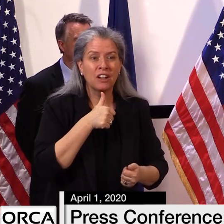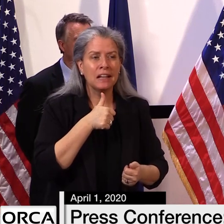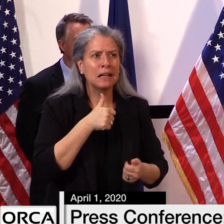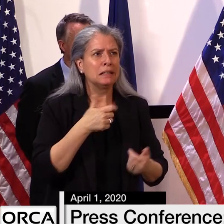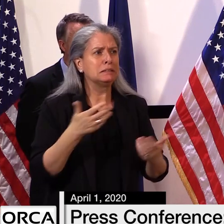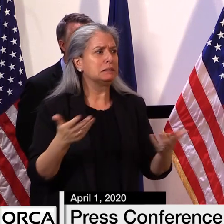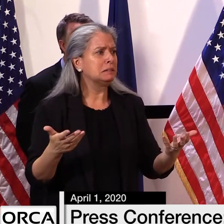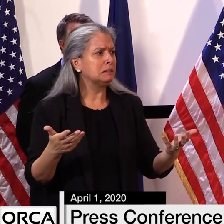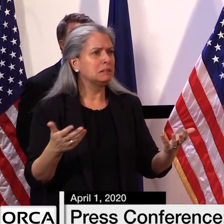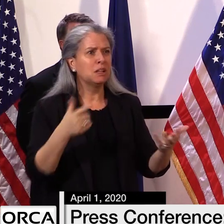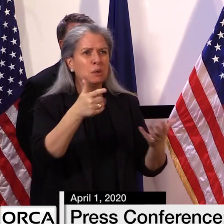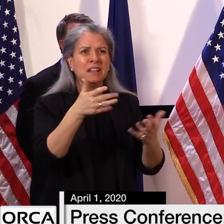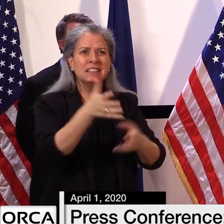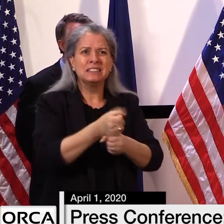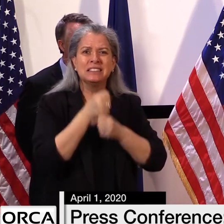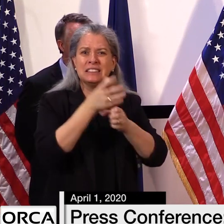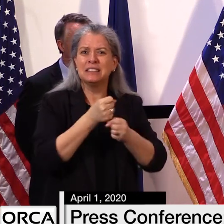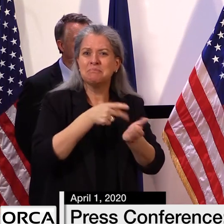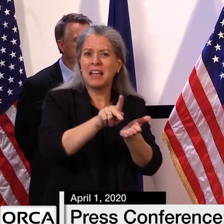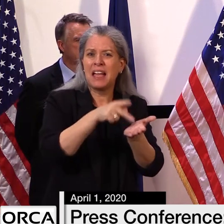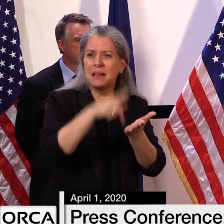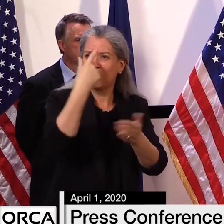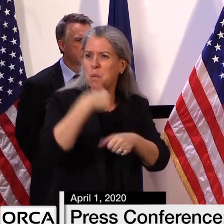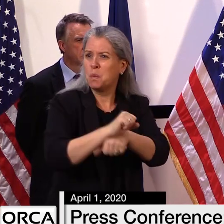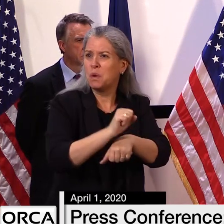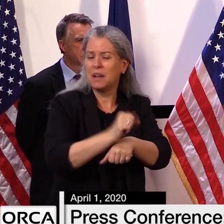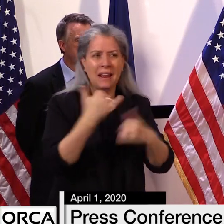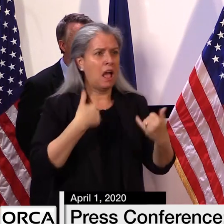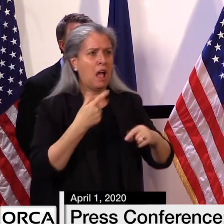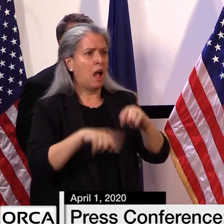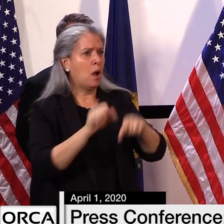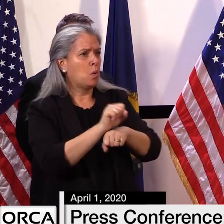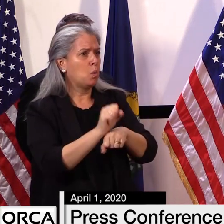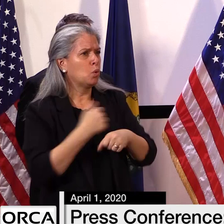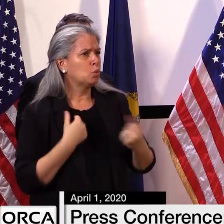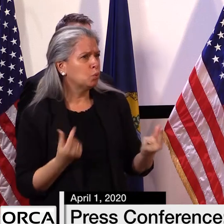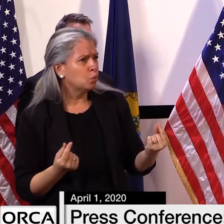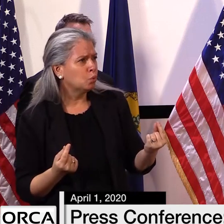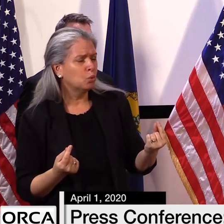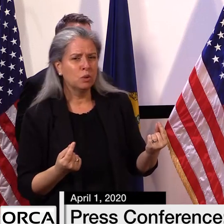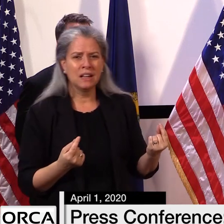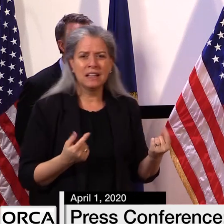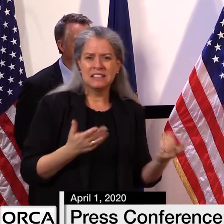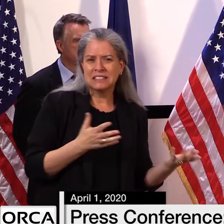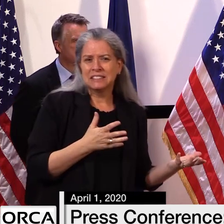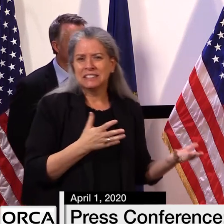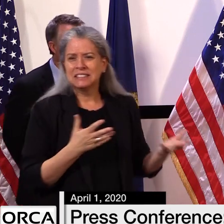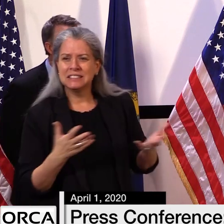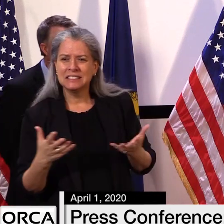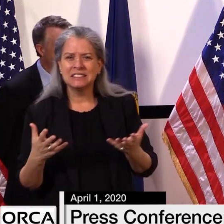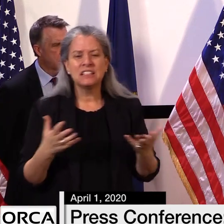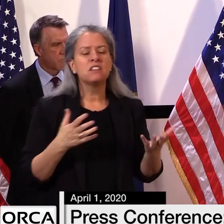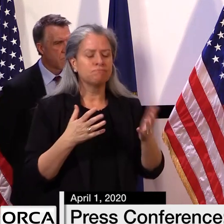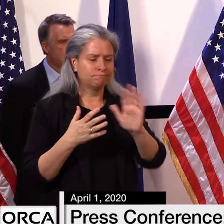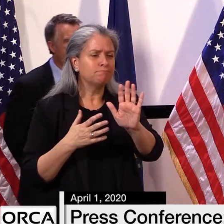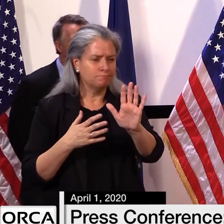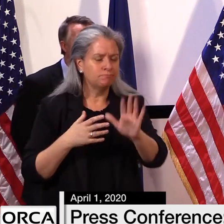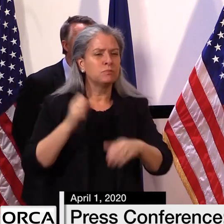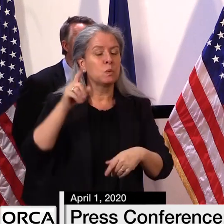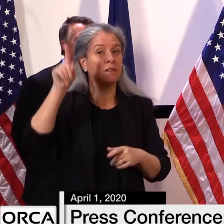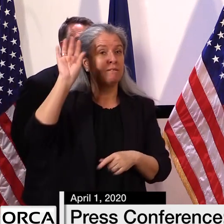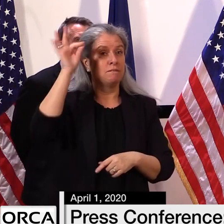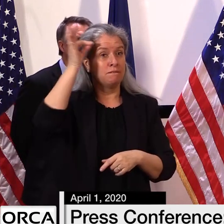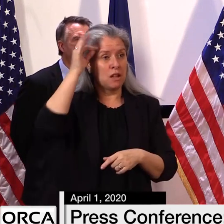that paycheck they have so long depended on. So there's a partnership here where the federal role,